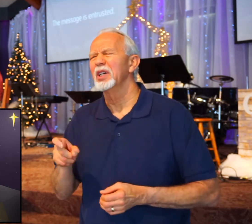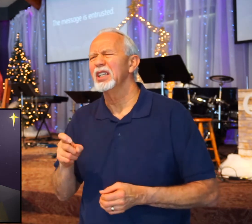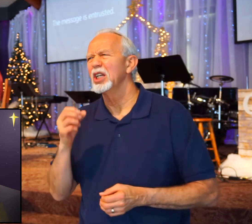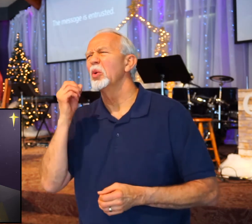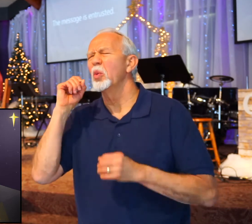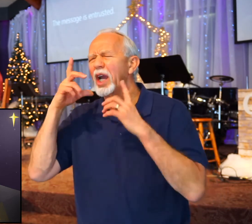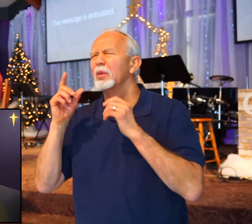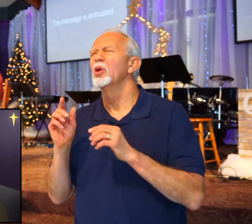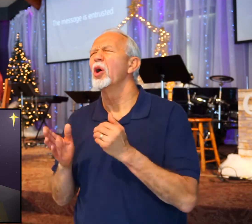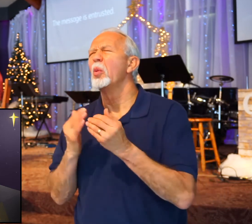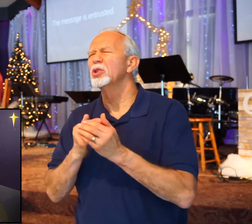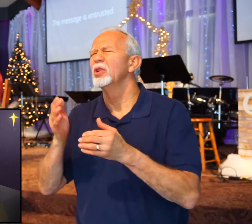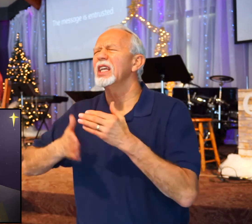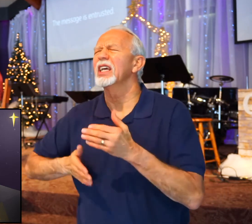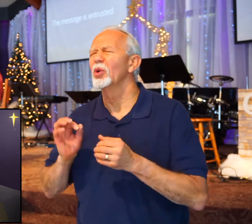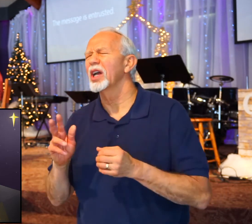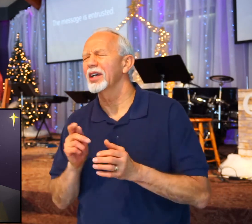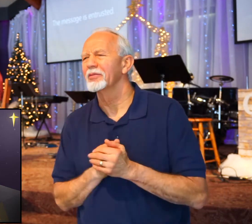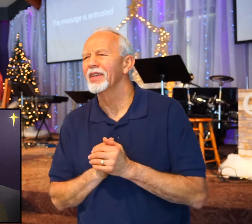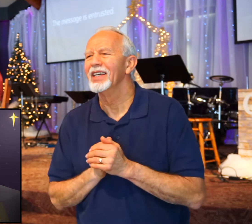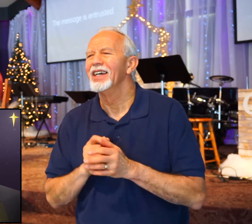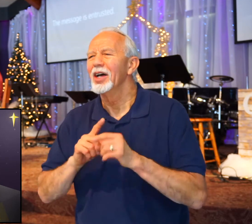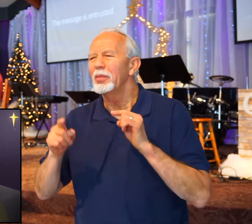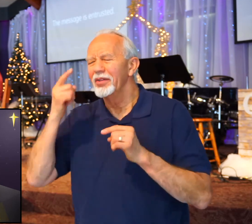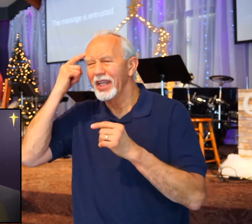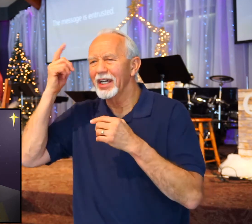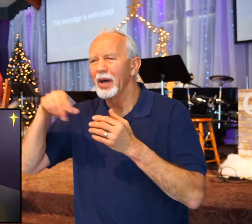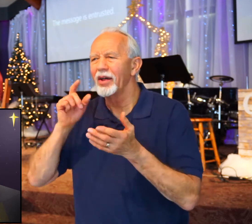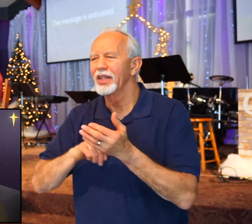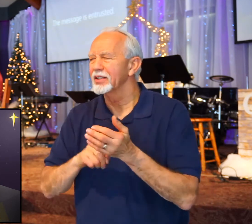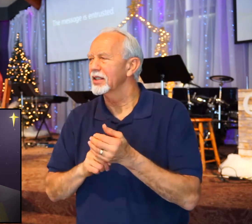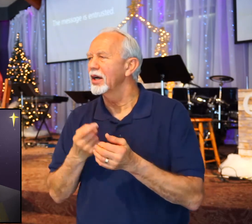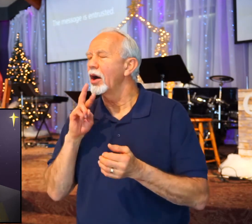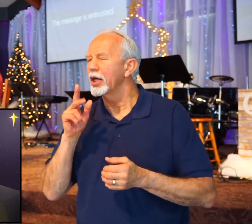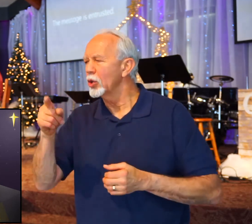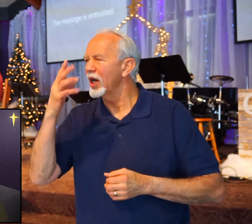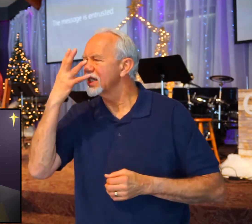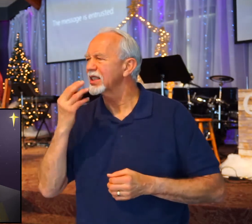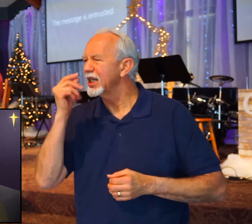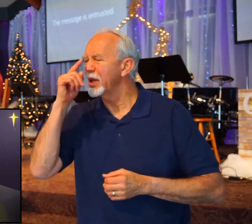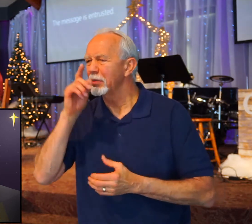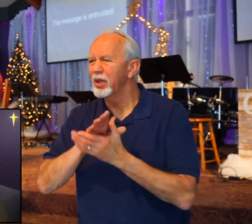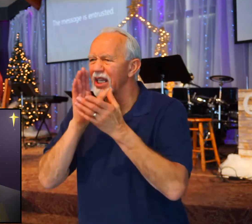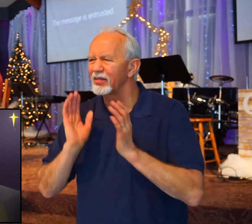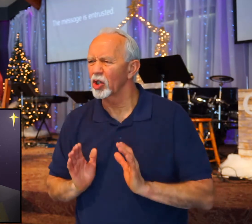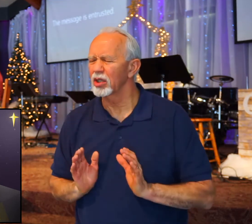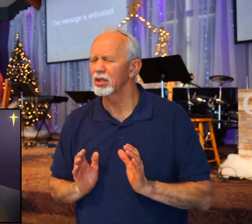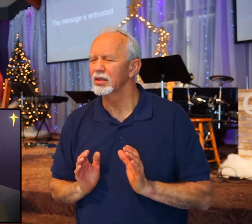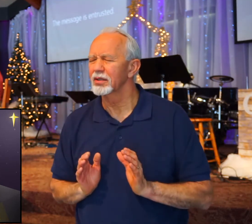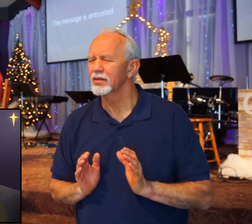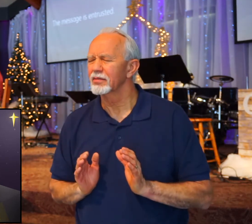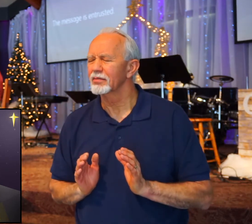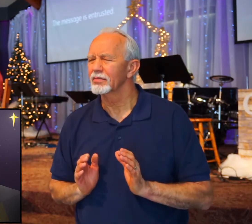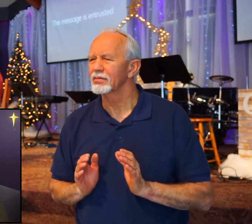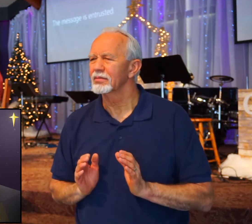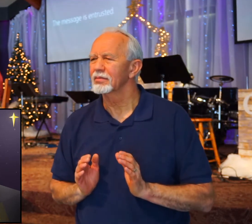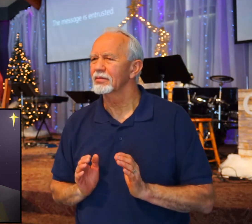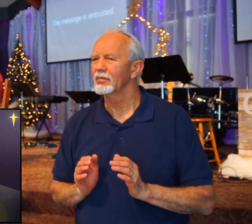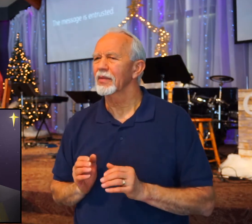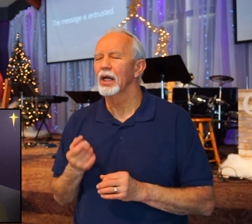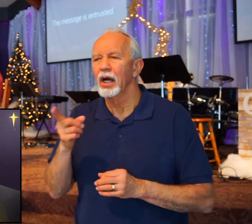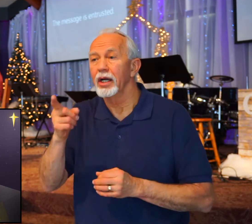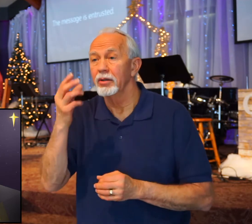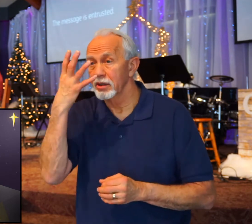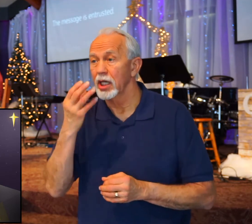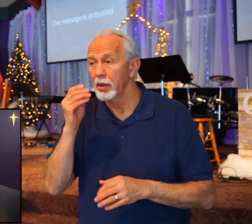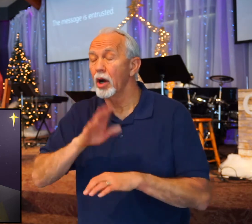here. But no, think about it. Are you a sleeping believer? Are you